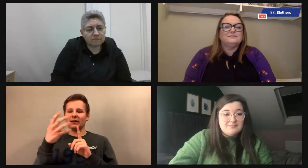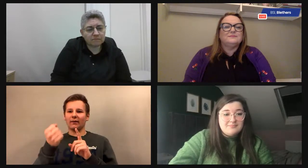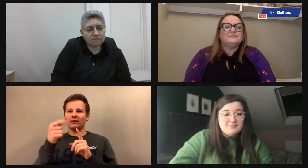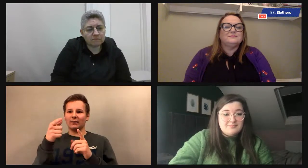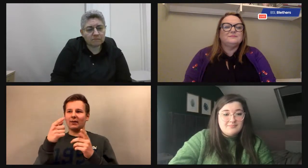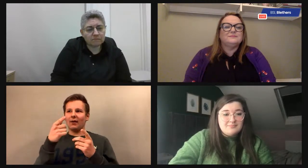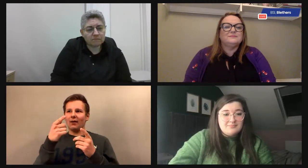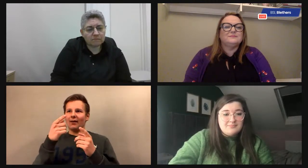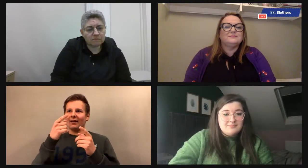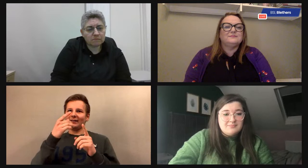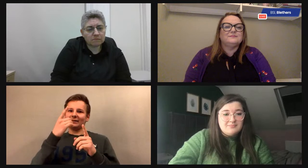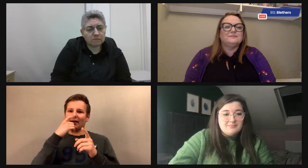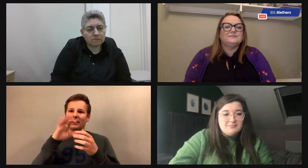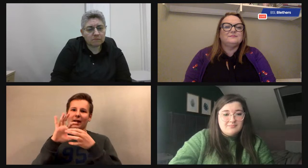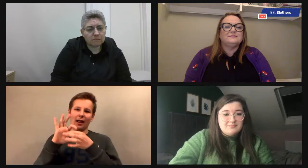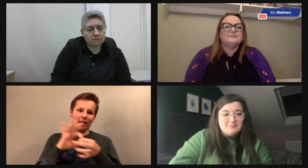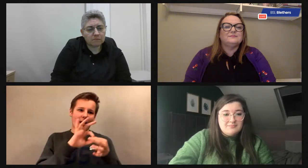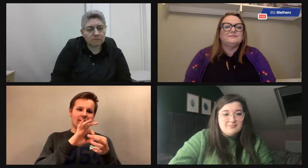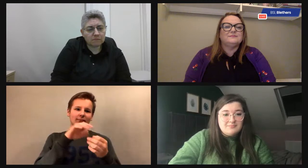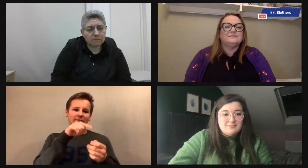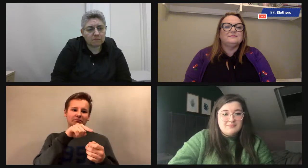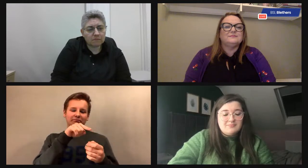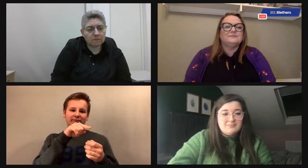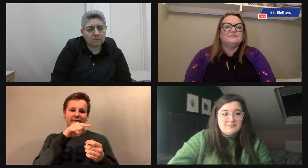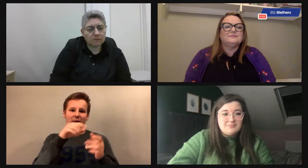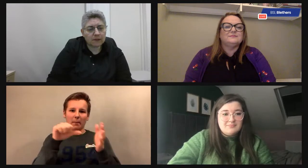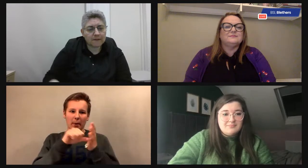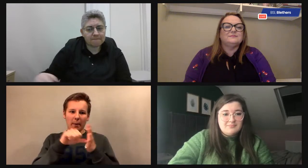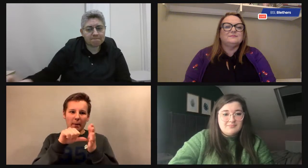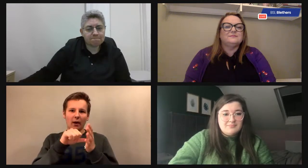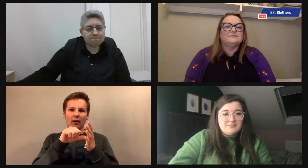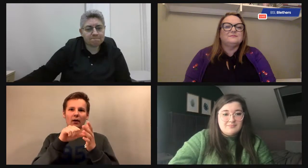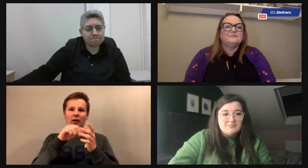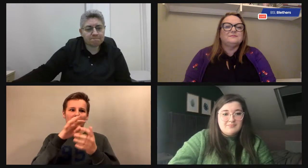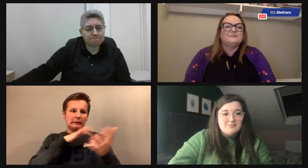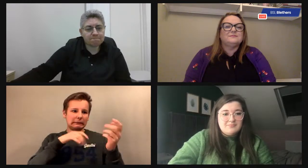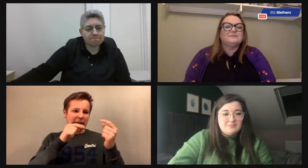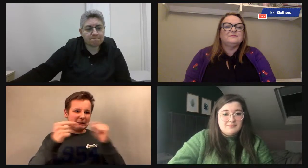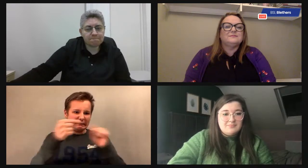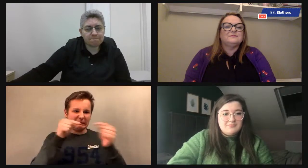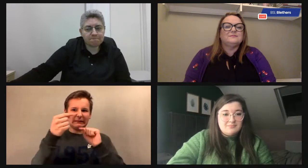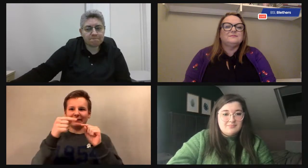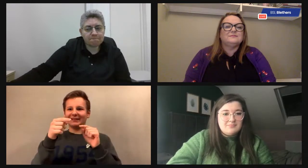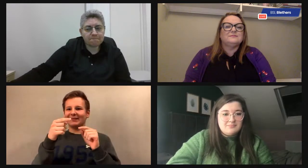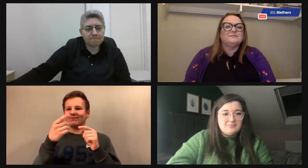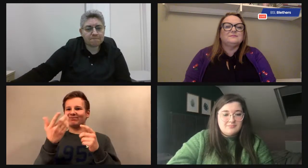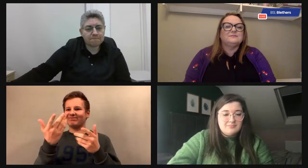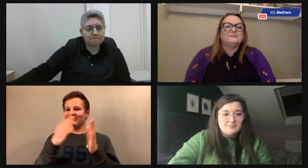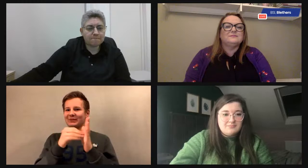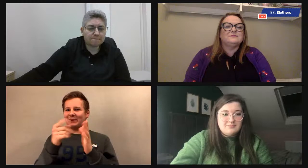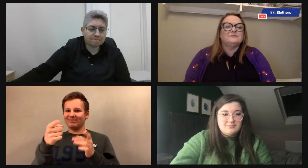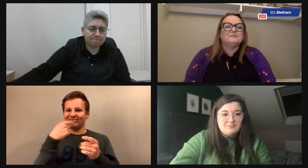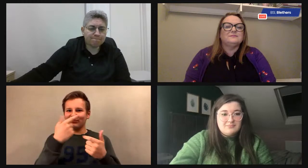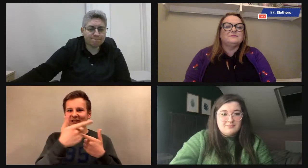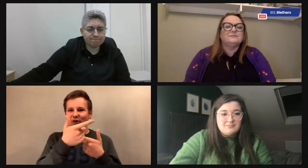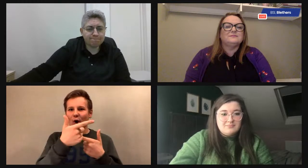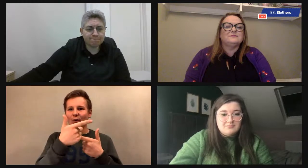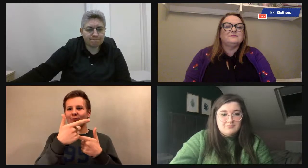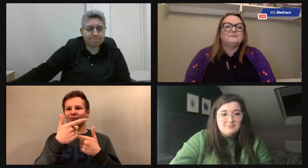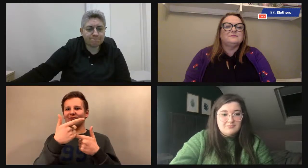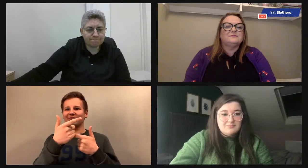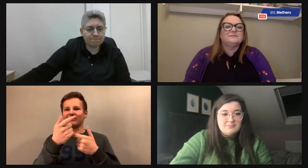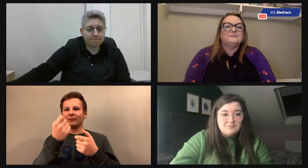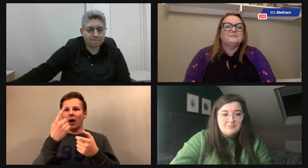think that social media has this power to create problems,